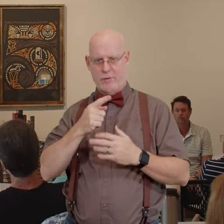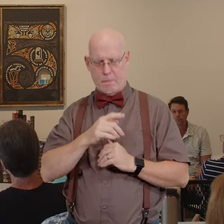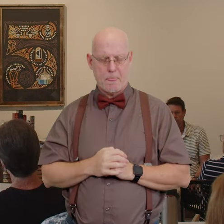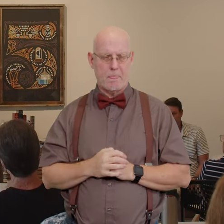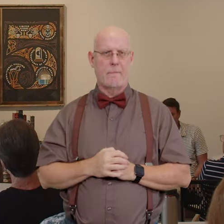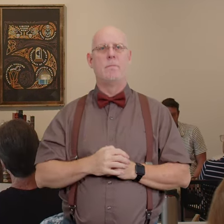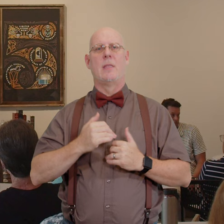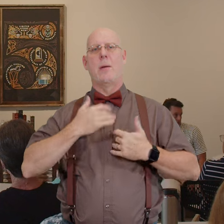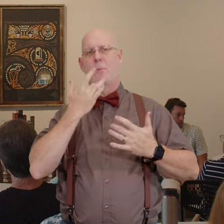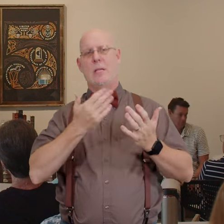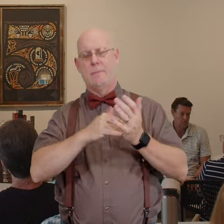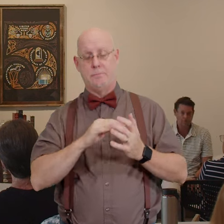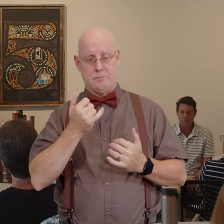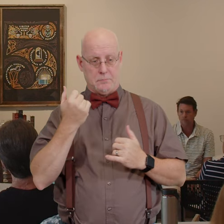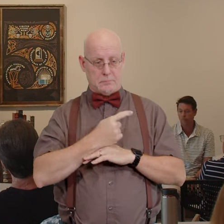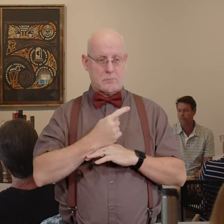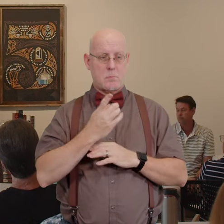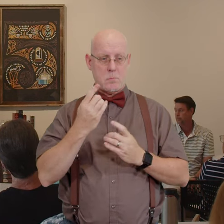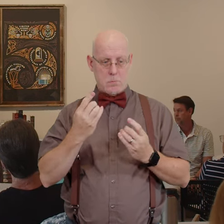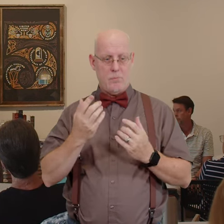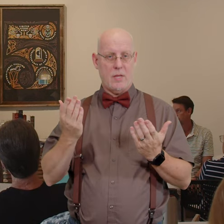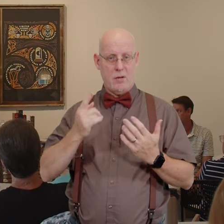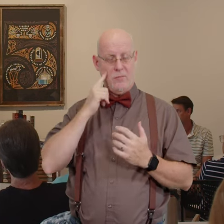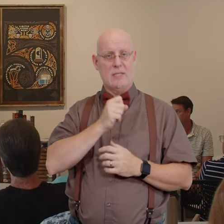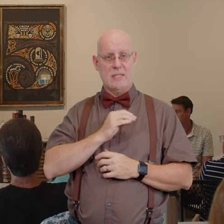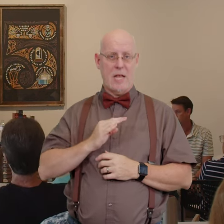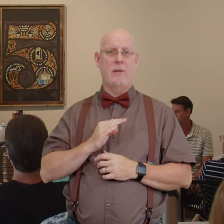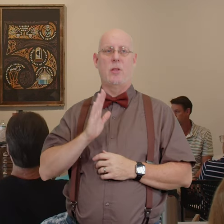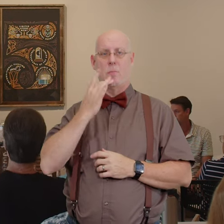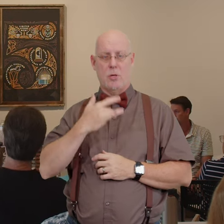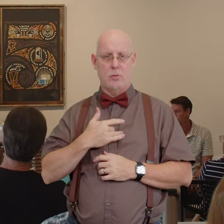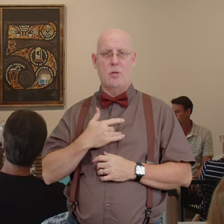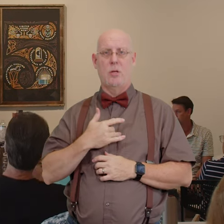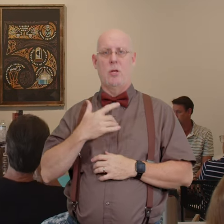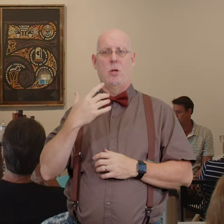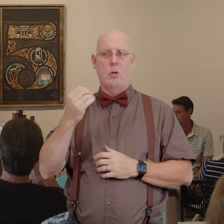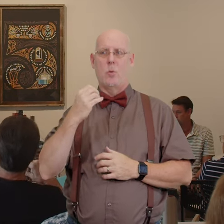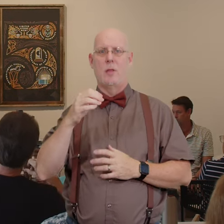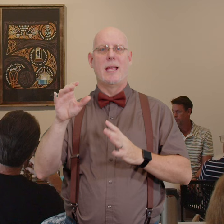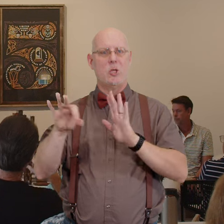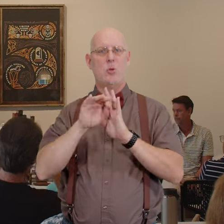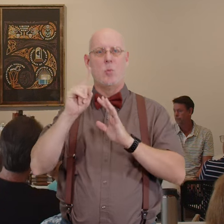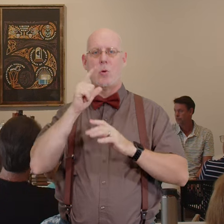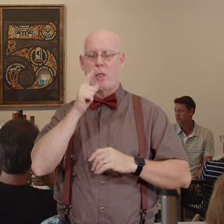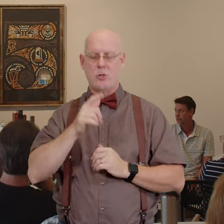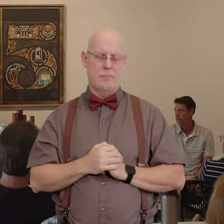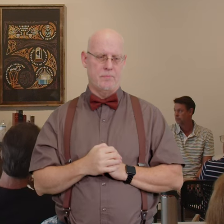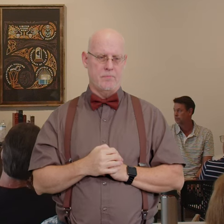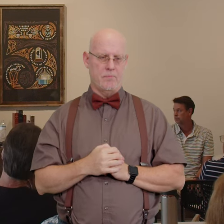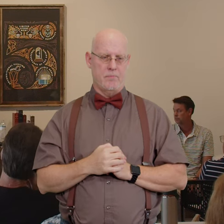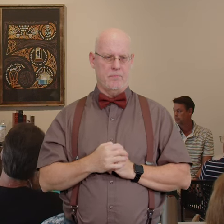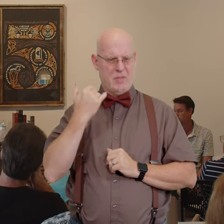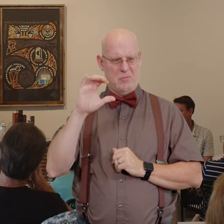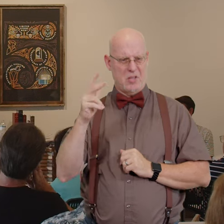he is. Okay, happy birthday again, Jeff. And today, what we do here for the staff is when it's their birthday week, they get to pick where we're going to lunch. And